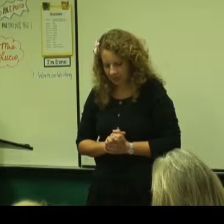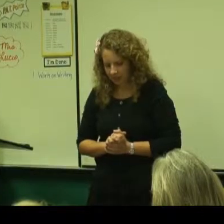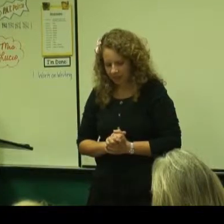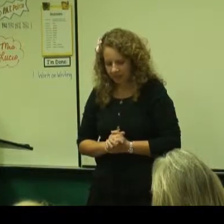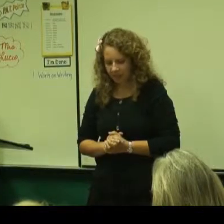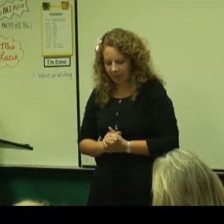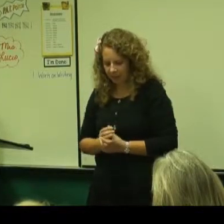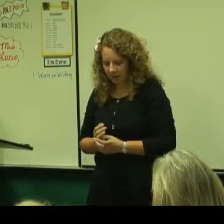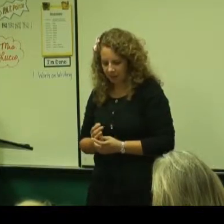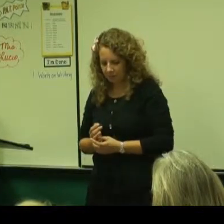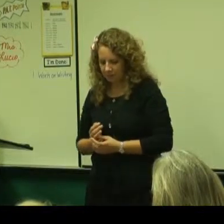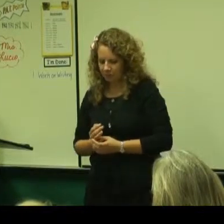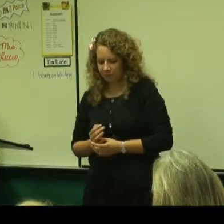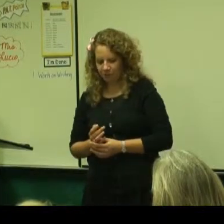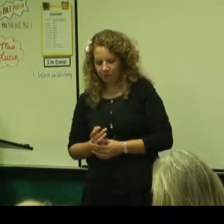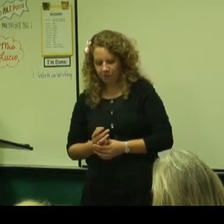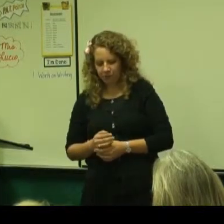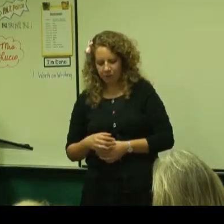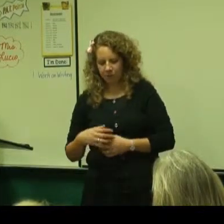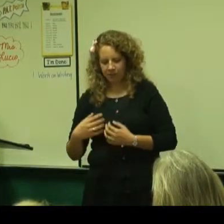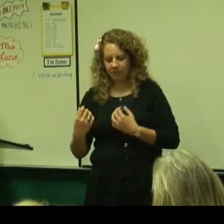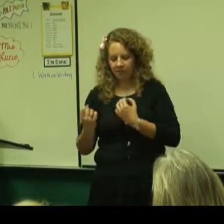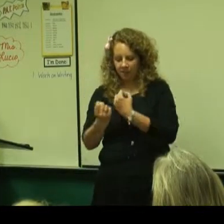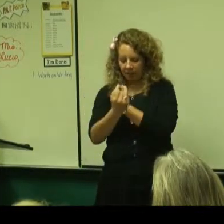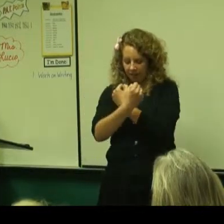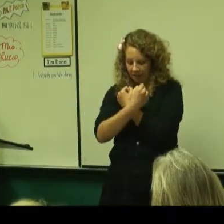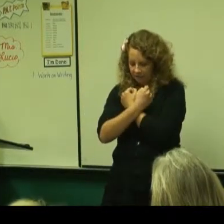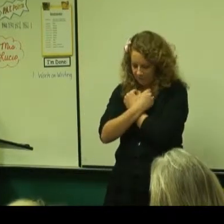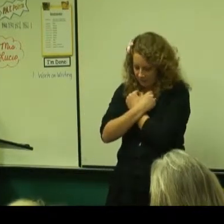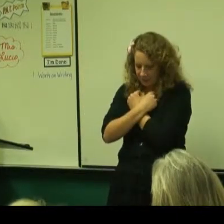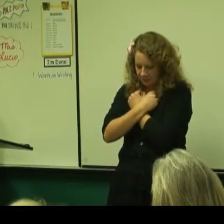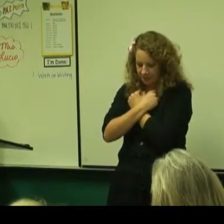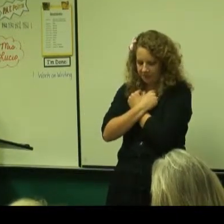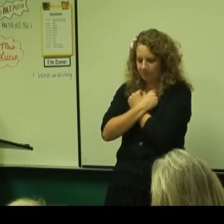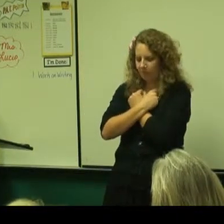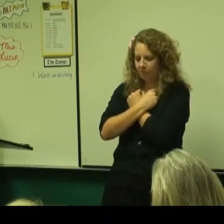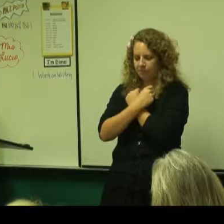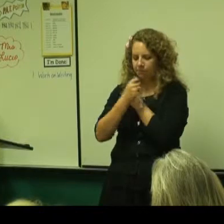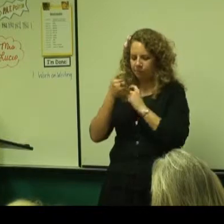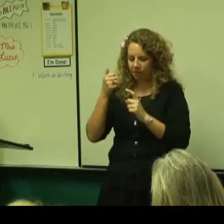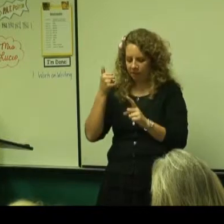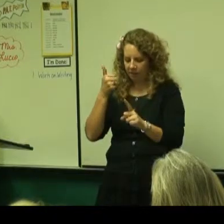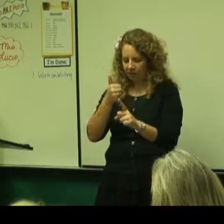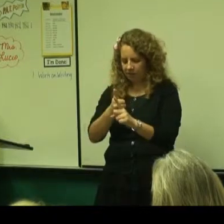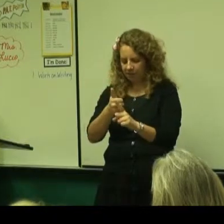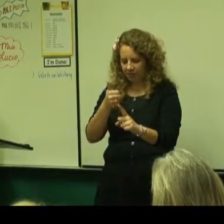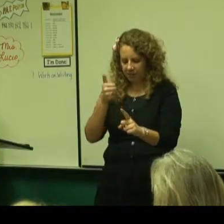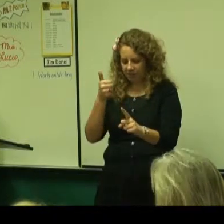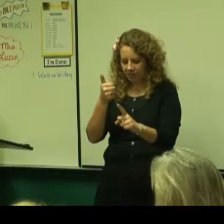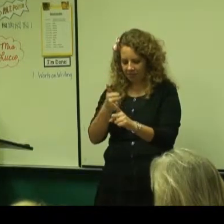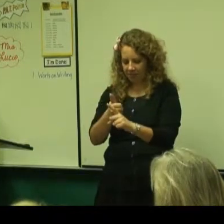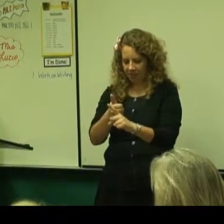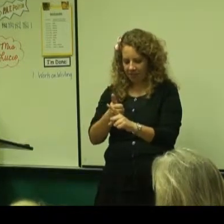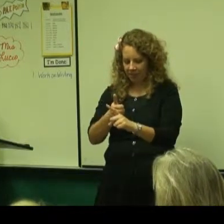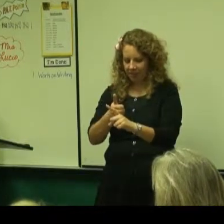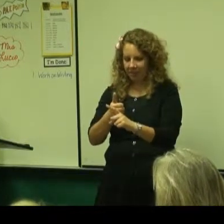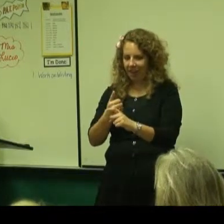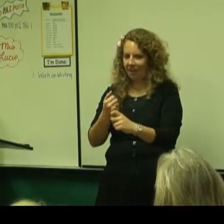And then love is the arms that are holding you. So I said love itself, just like we did before, love itself. And then kind of